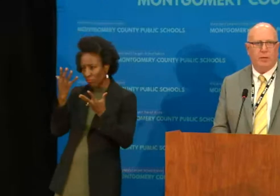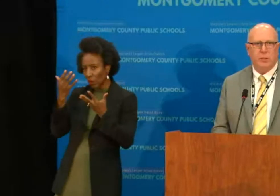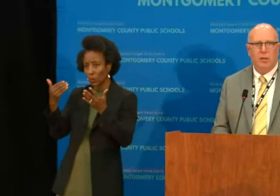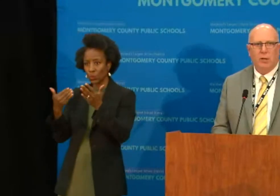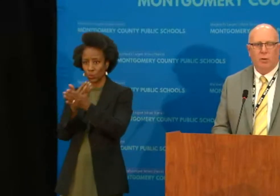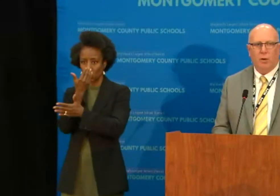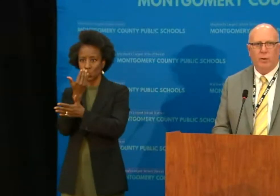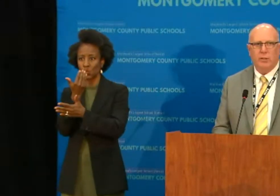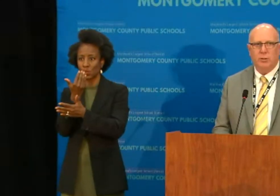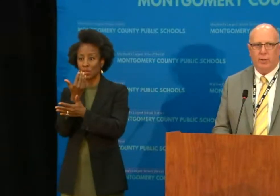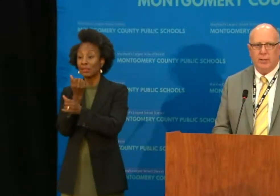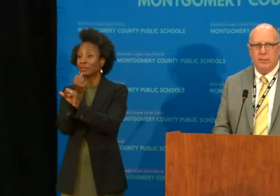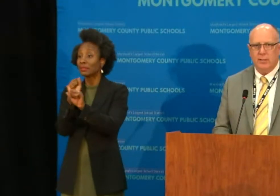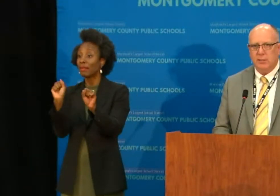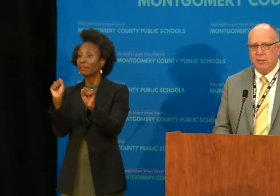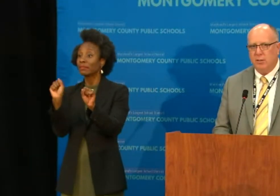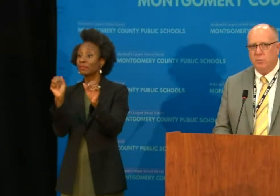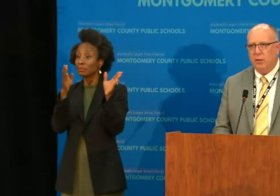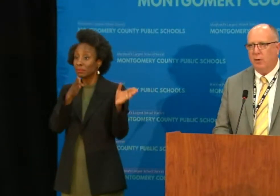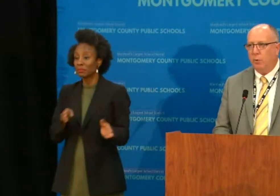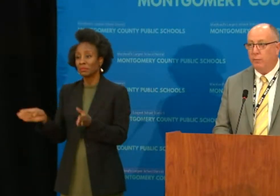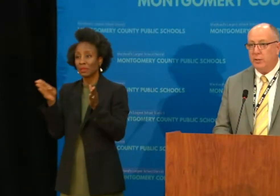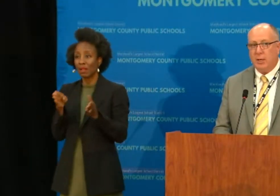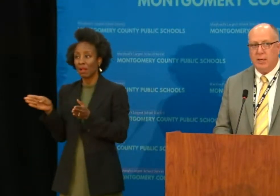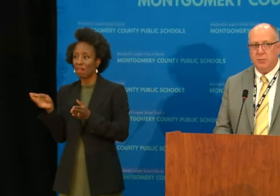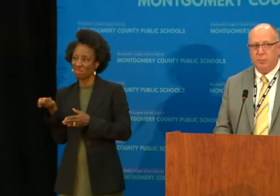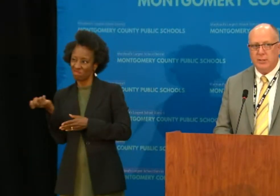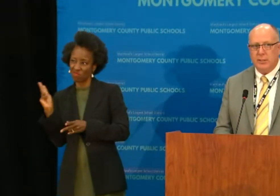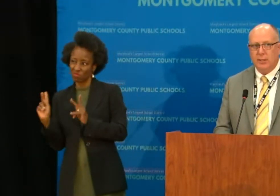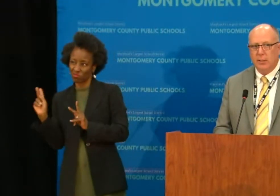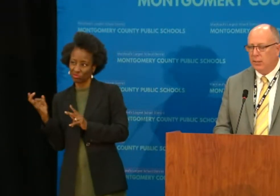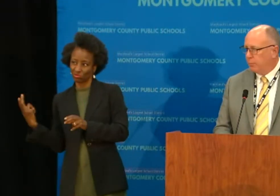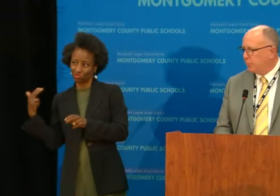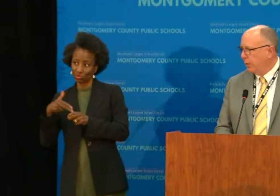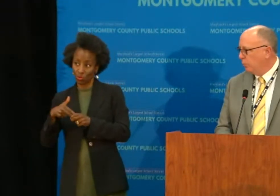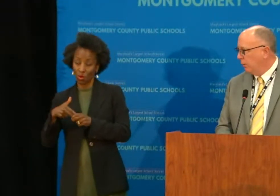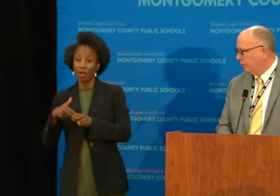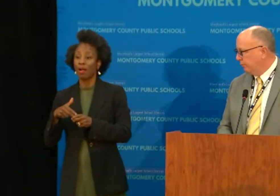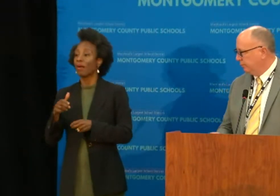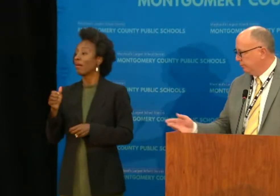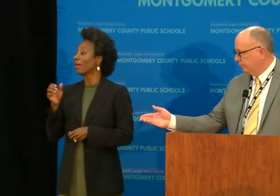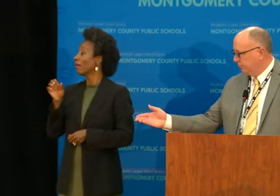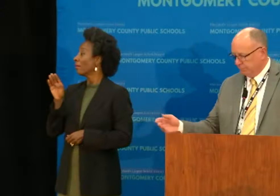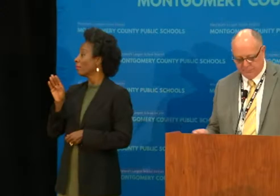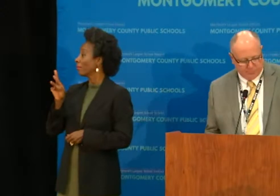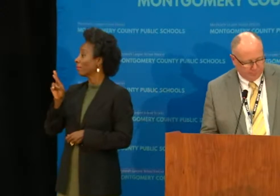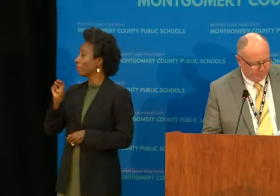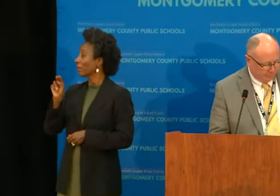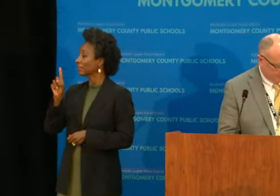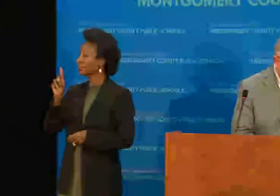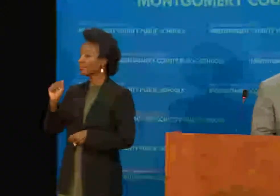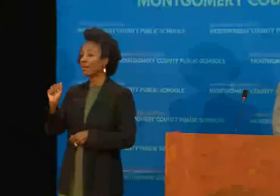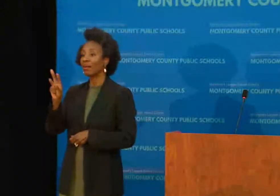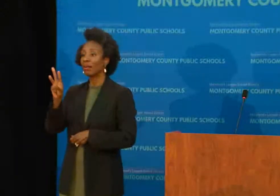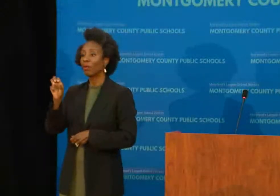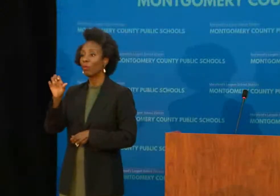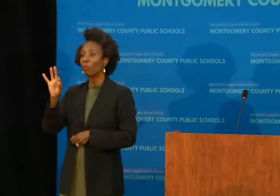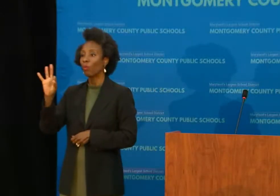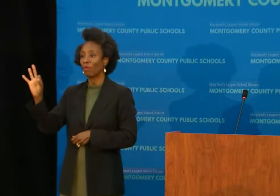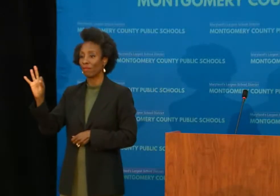Number of speakers who are going to join us, and it starts with our Board of Education President, Ms. Brenda Wolf.